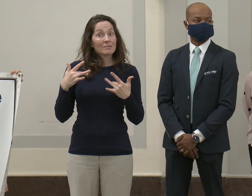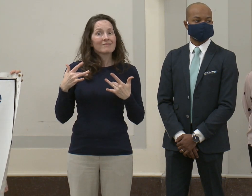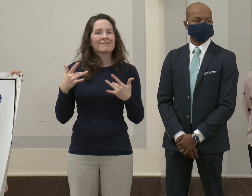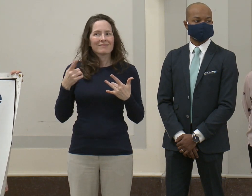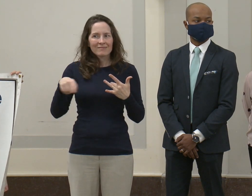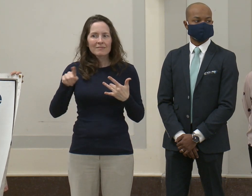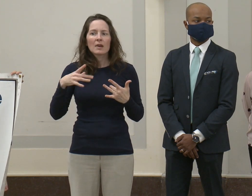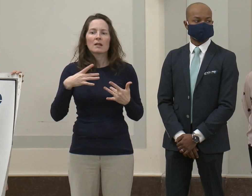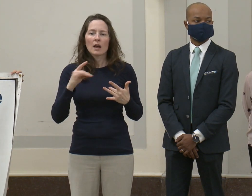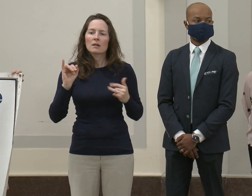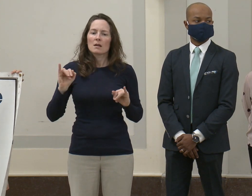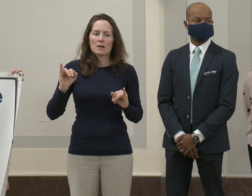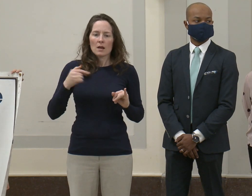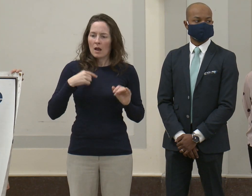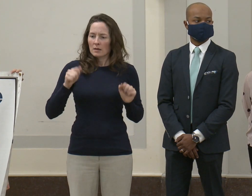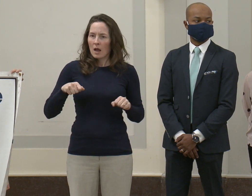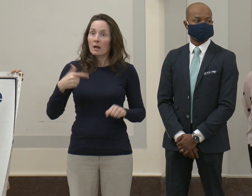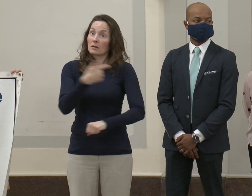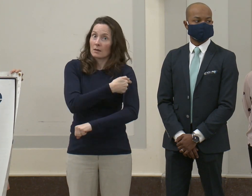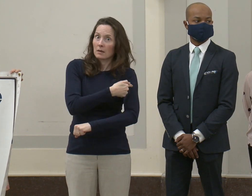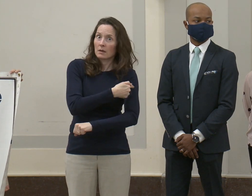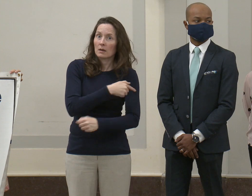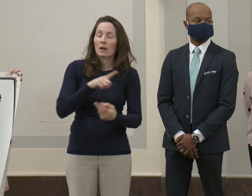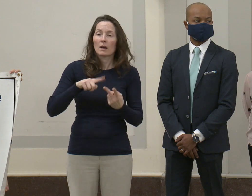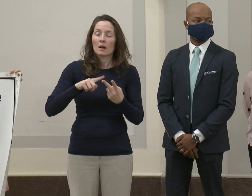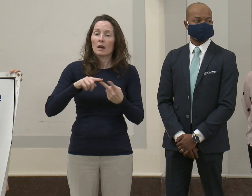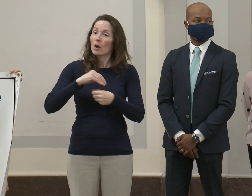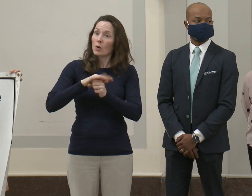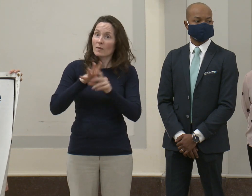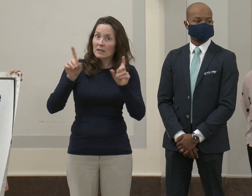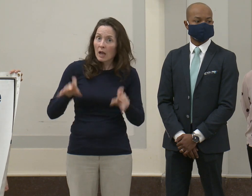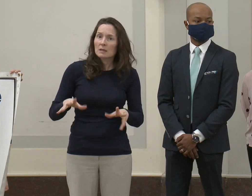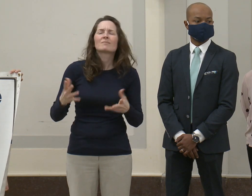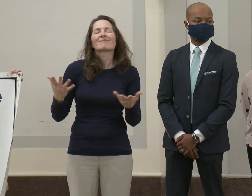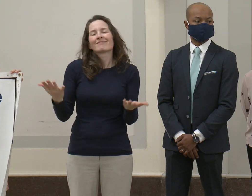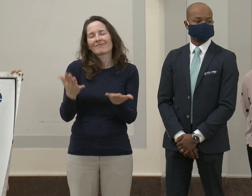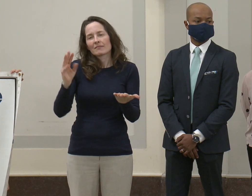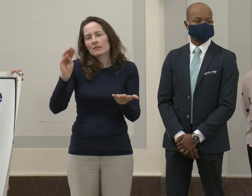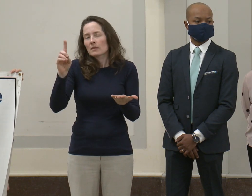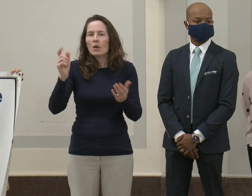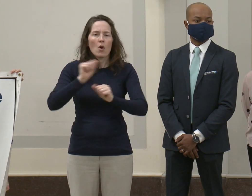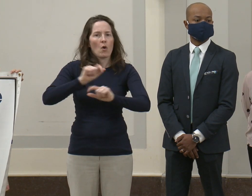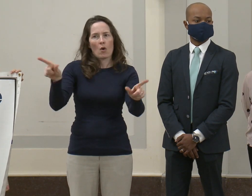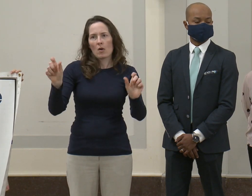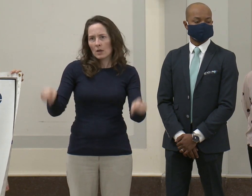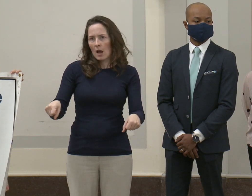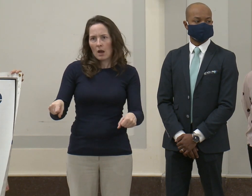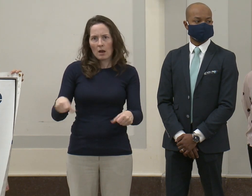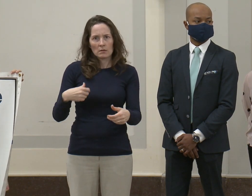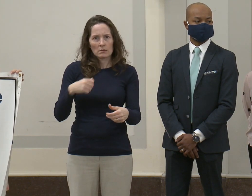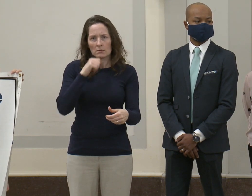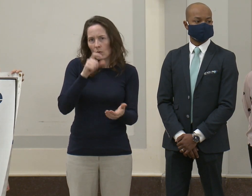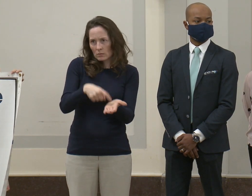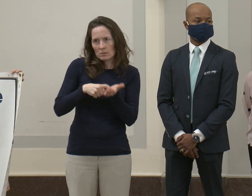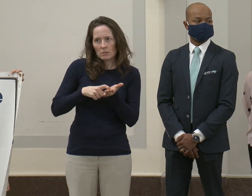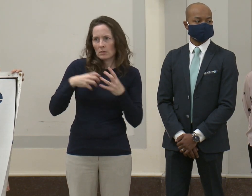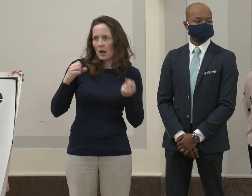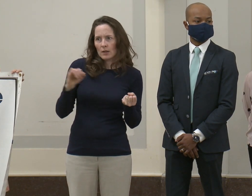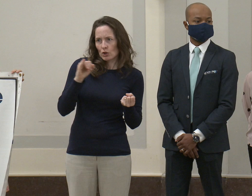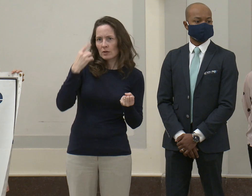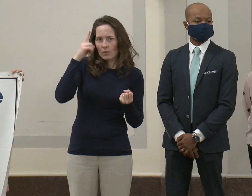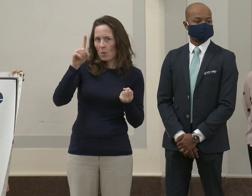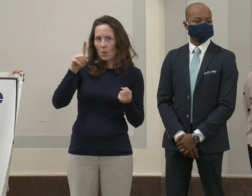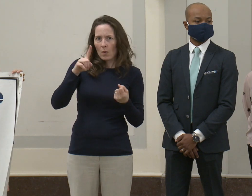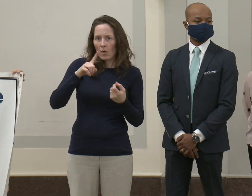your immunizations, you could get your testing. Of course, in Maryland, we're fortunate that we can do that. Everyone can do that. But it really did help